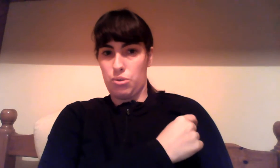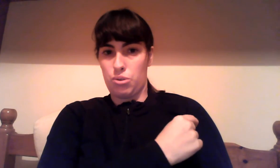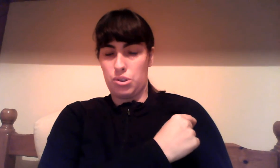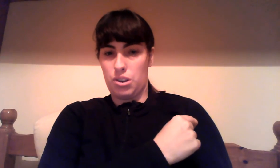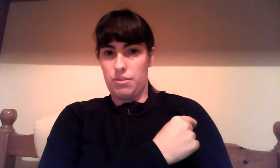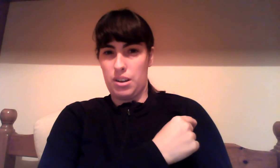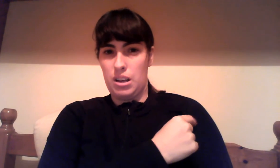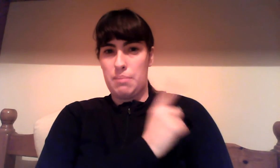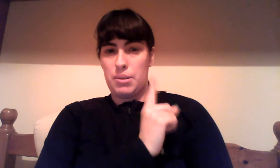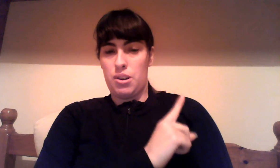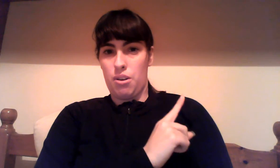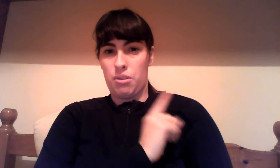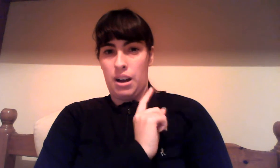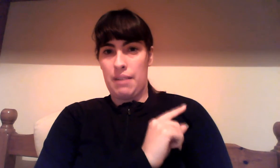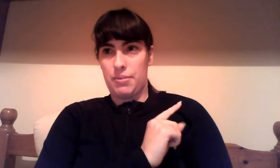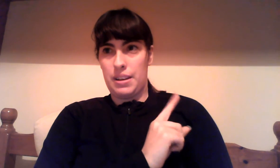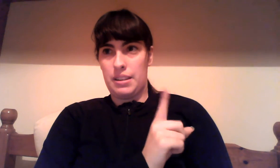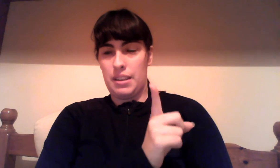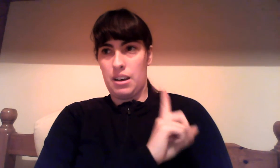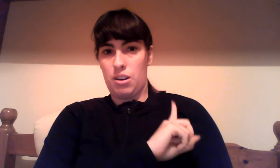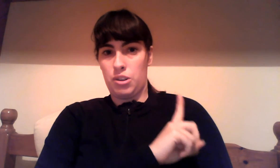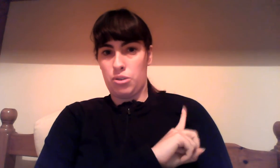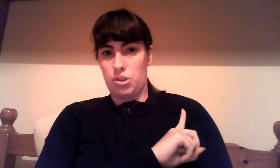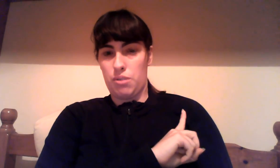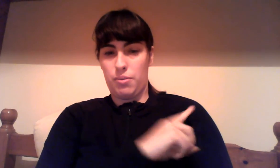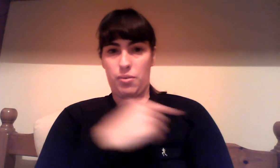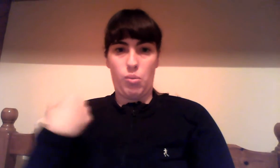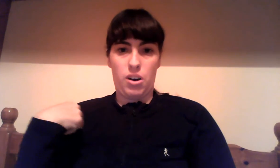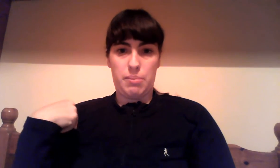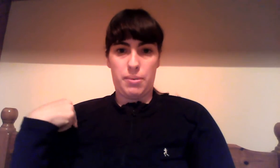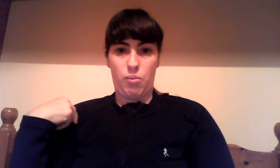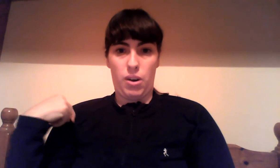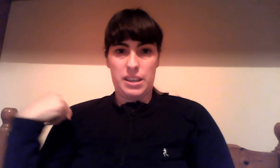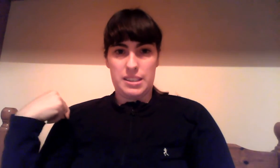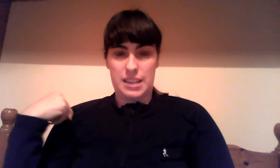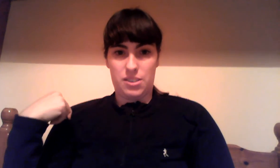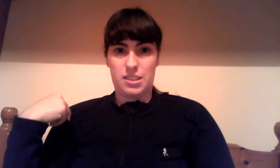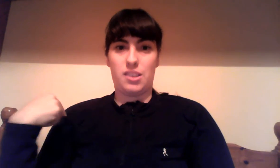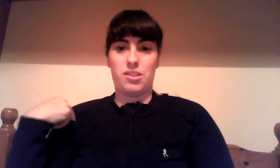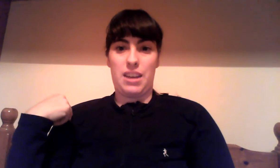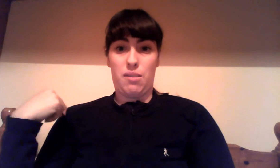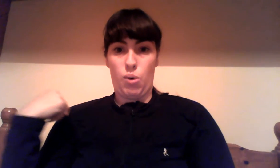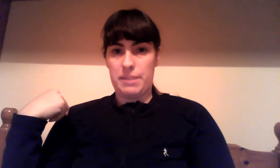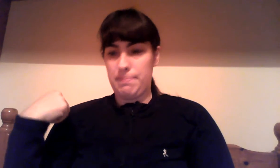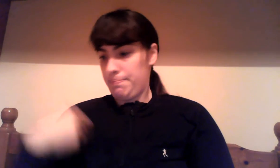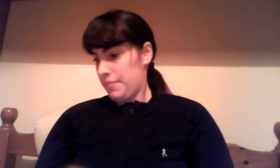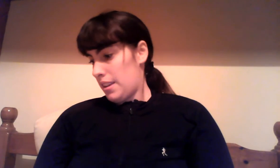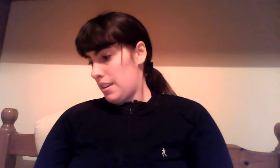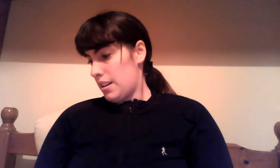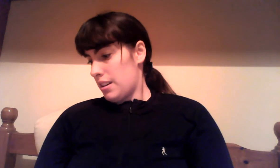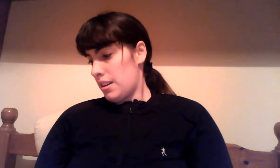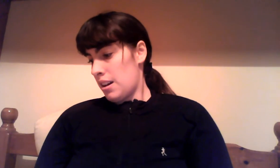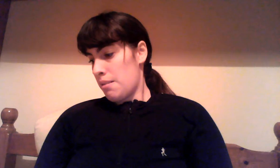cross over, but no, I have a feeling that you cross over for Y, but for white it stays on this side, so yeah, white. And